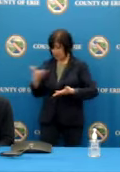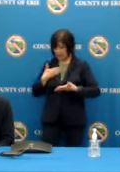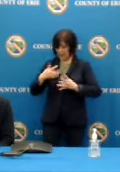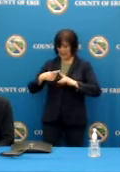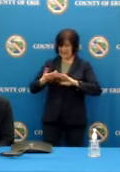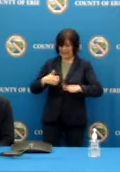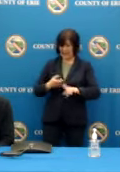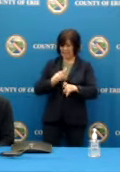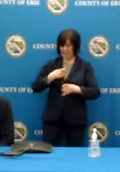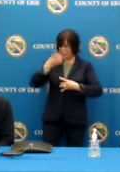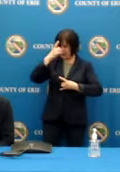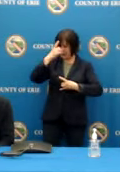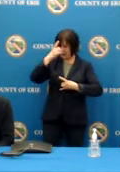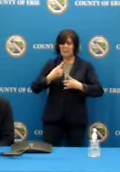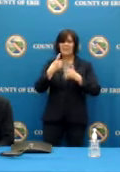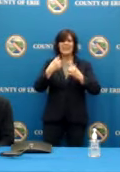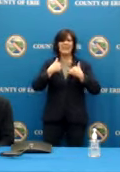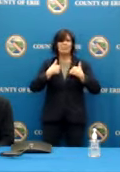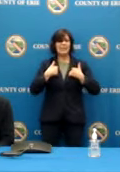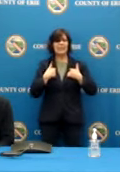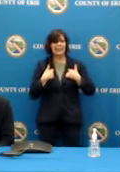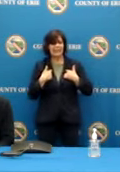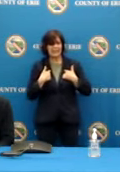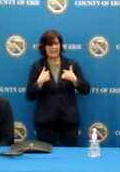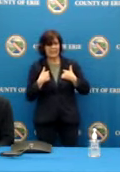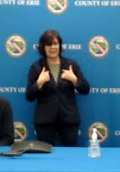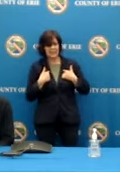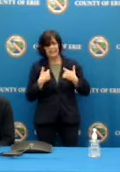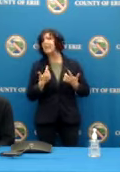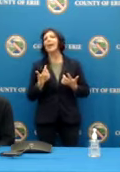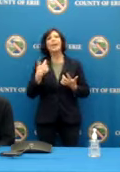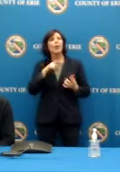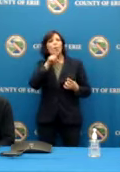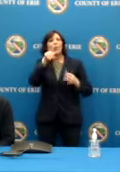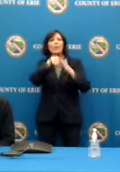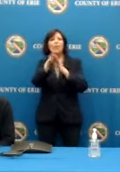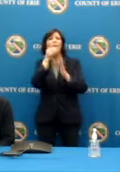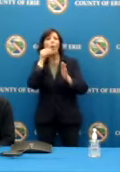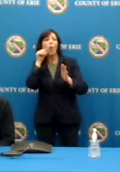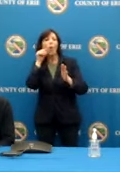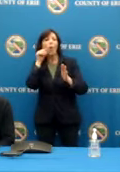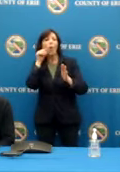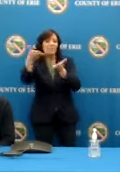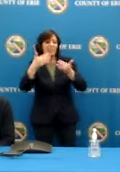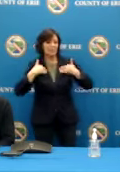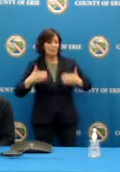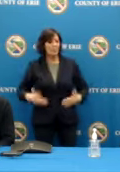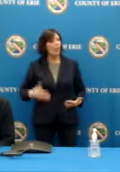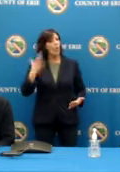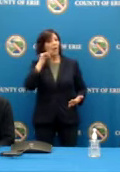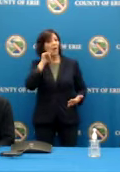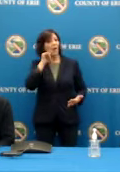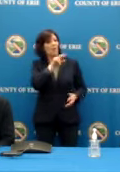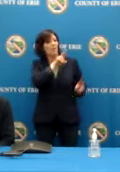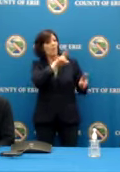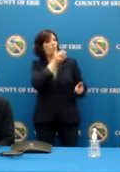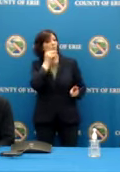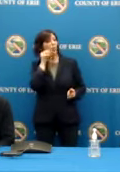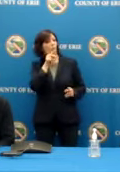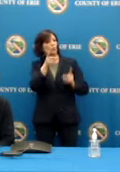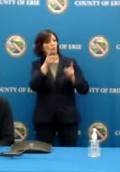the virus, as well as going into the homes of the immediate family members of those people. Why aren't they eligible for